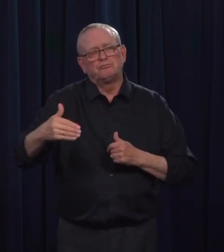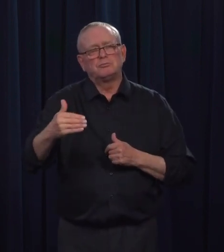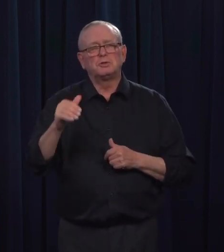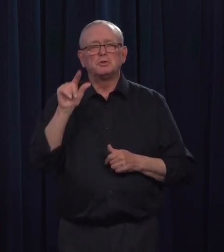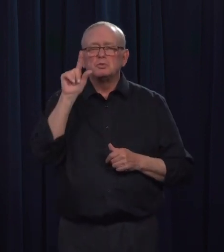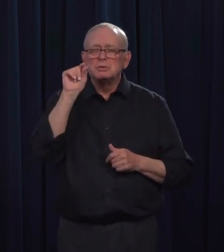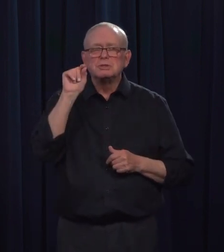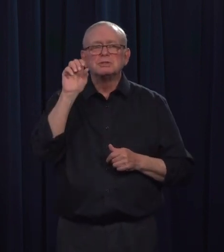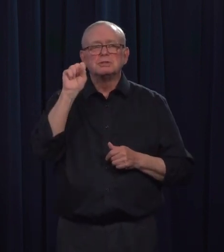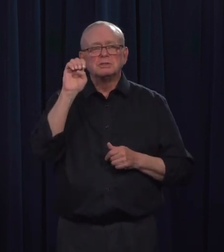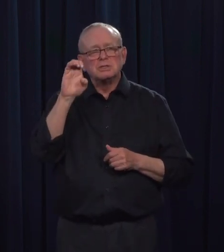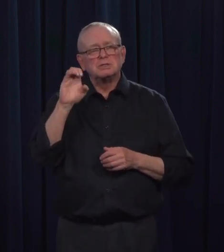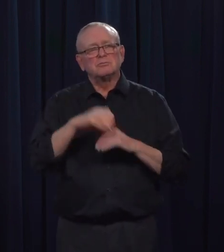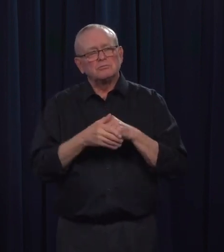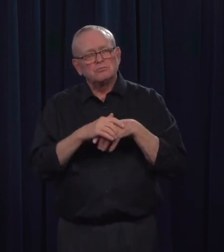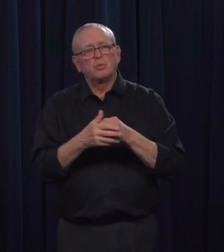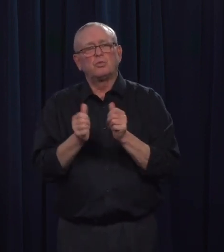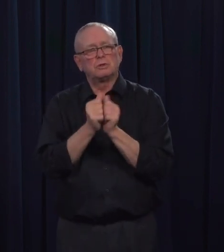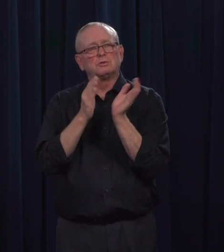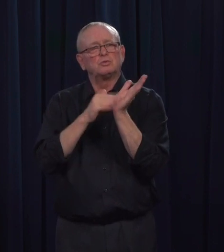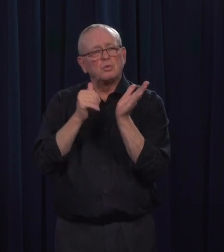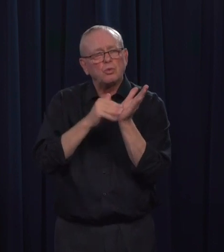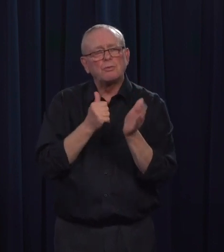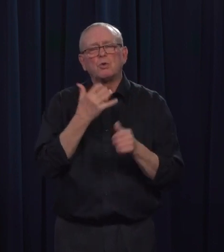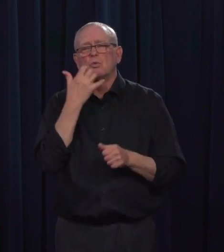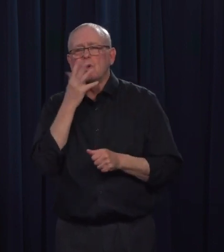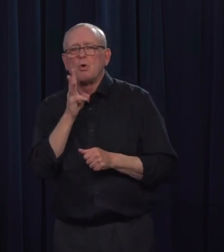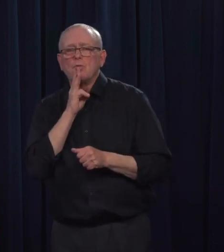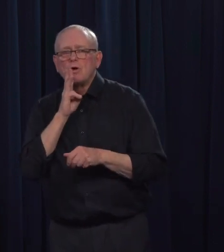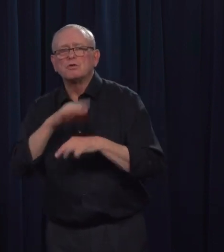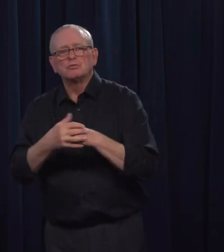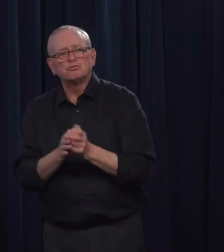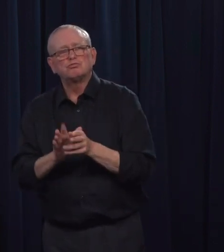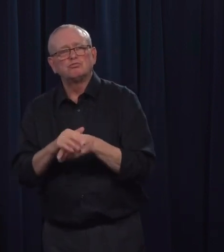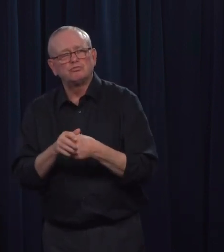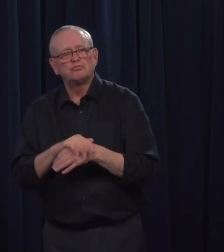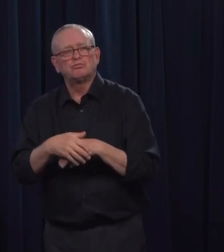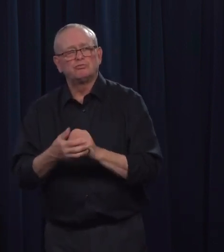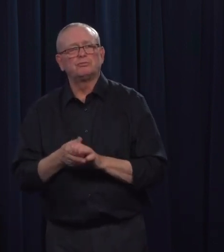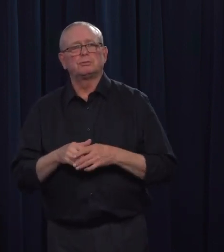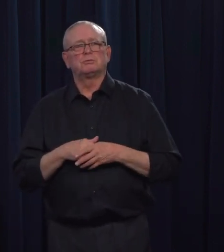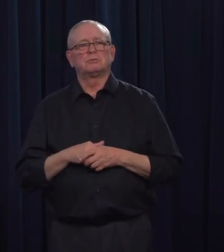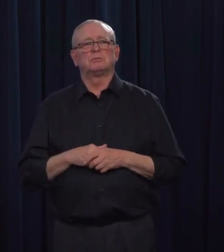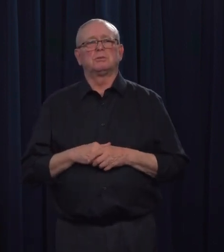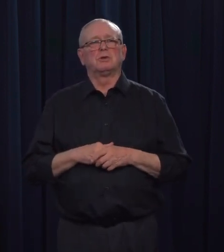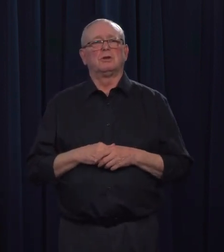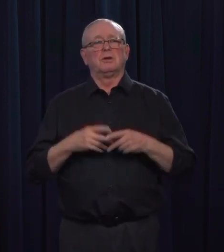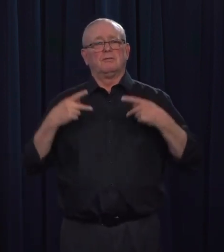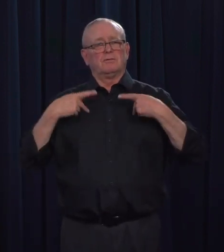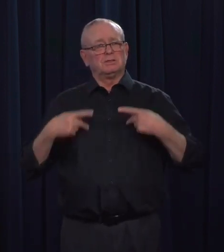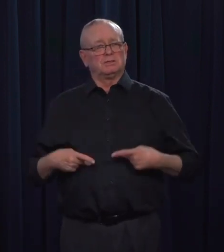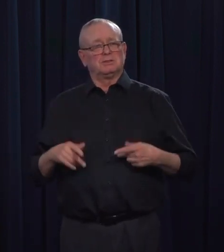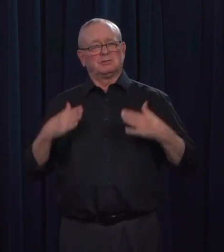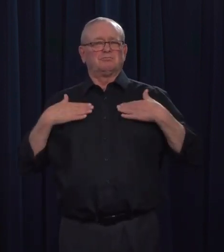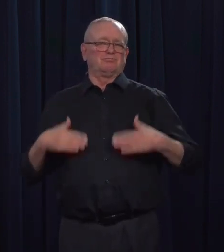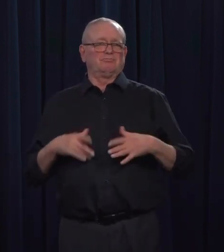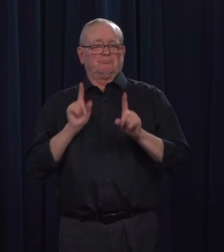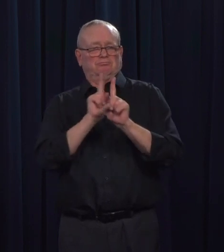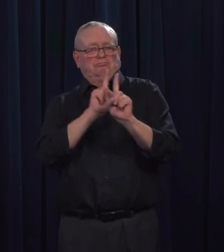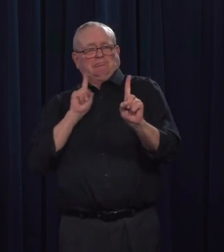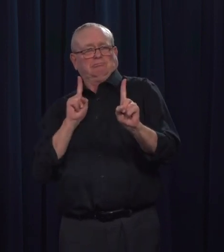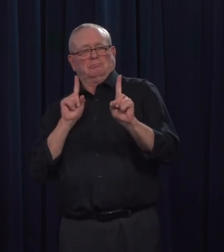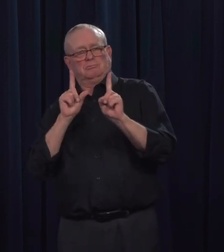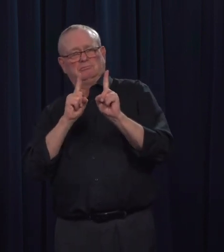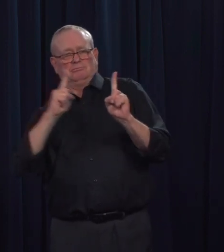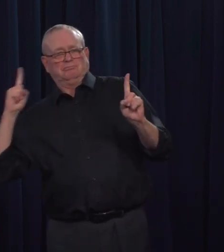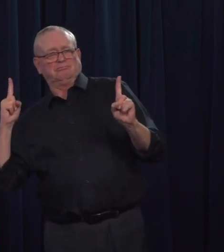isolation, let me say physical distancing, rather than social isolation in every possible facet of your lives. 3 weeks